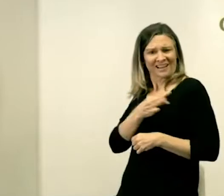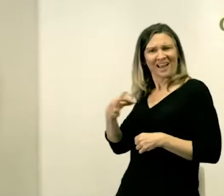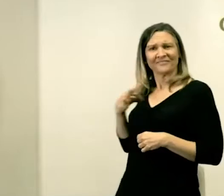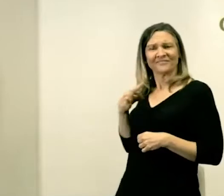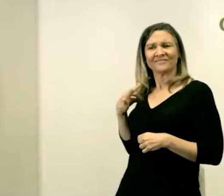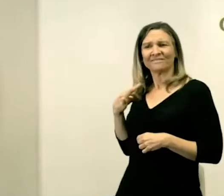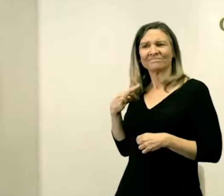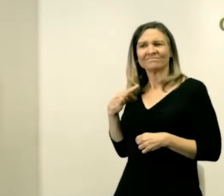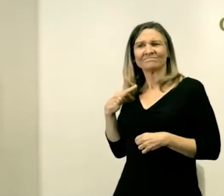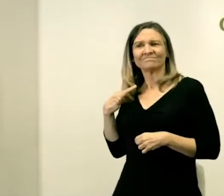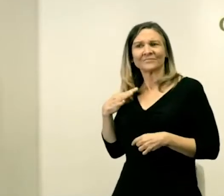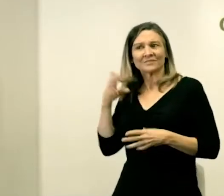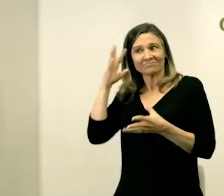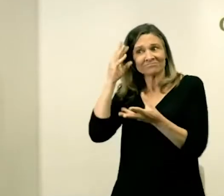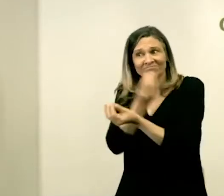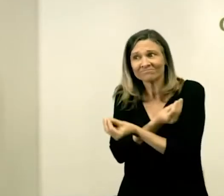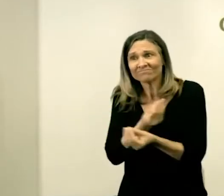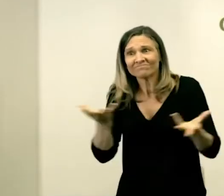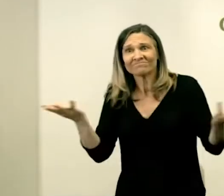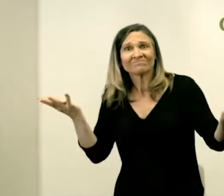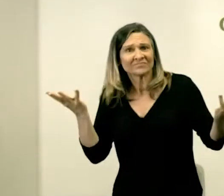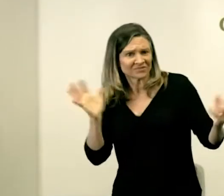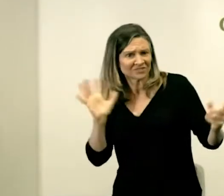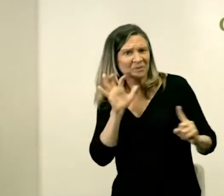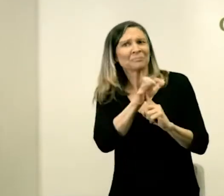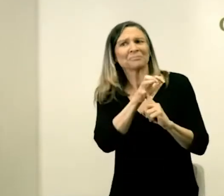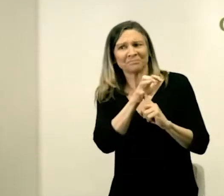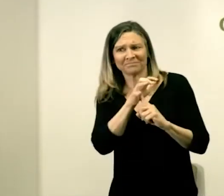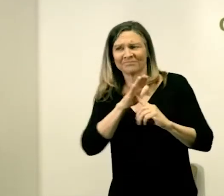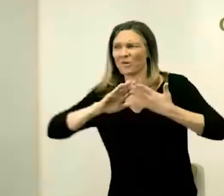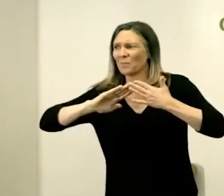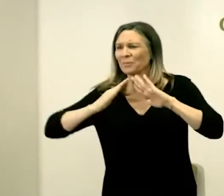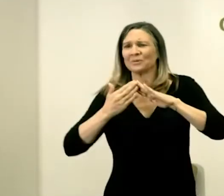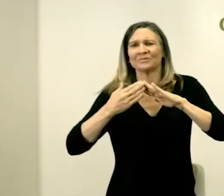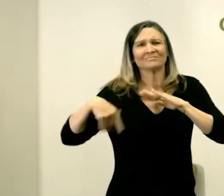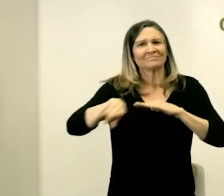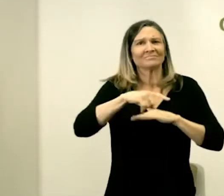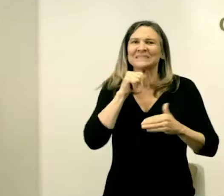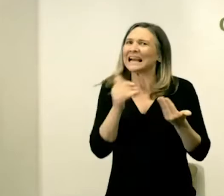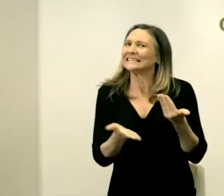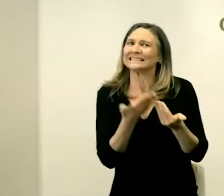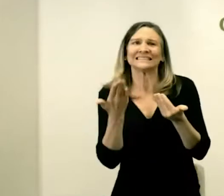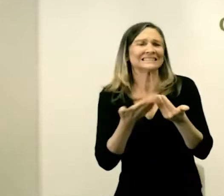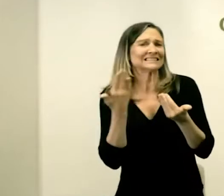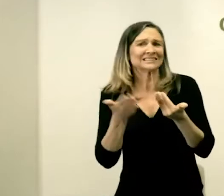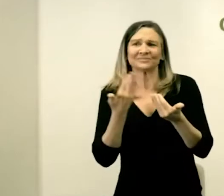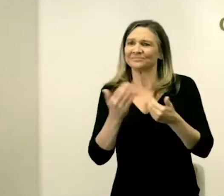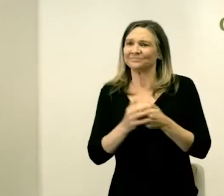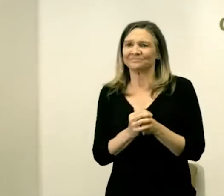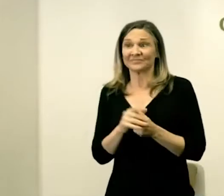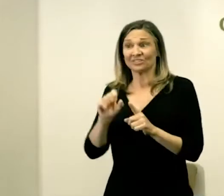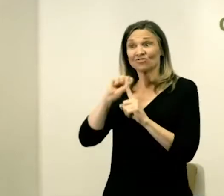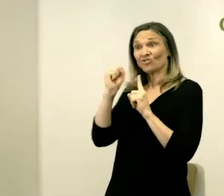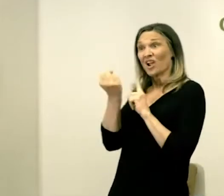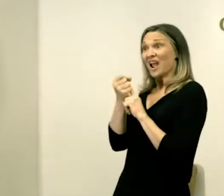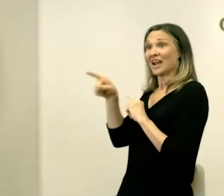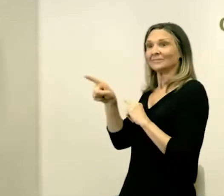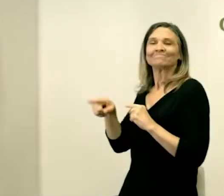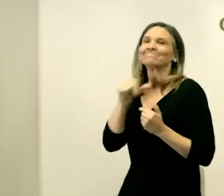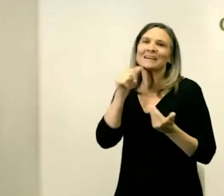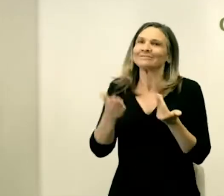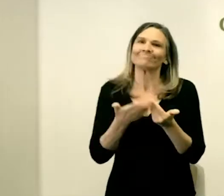you, this man has been a champion for our communities. Not an easy task under any circumstance. Not an easy task